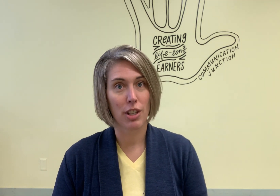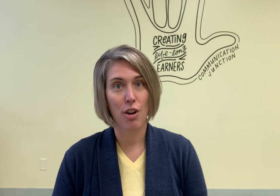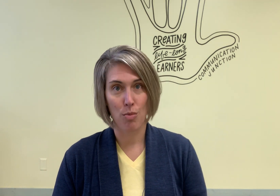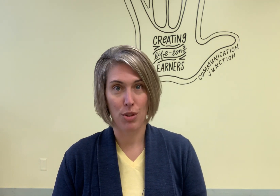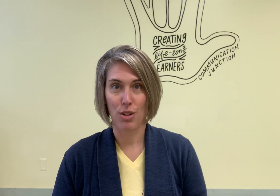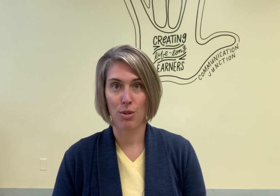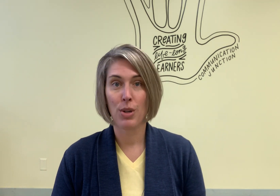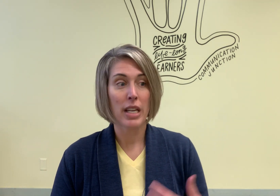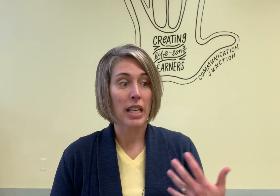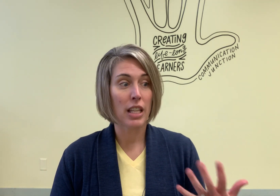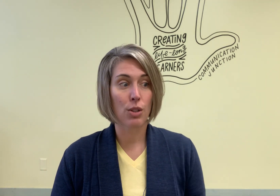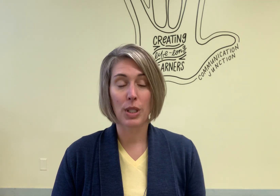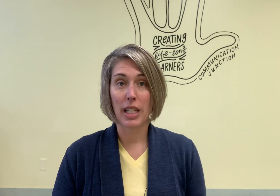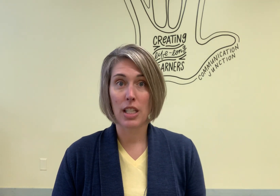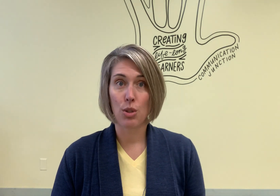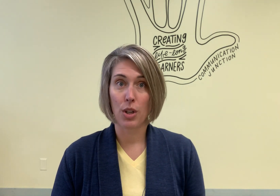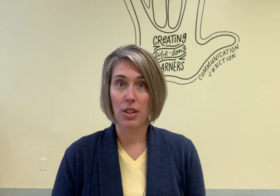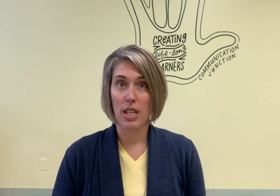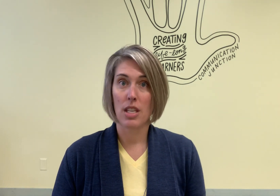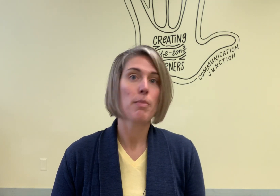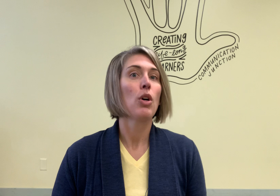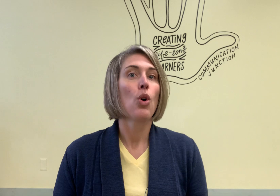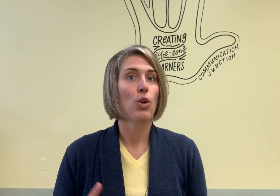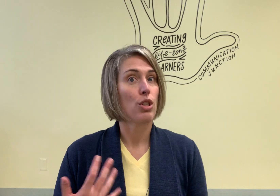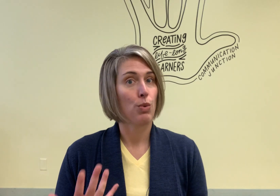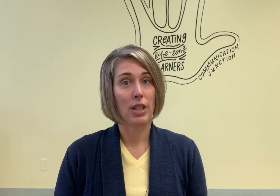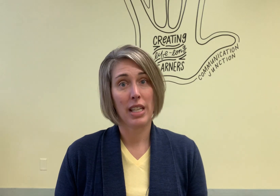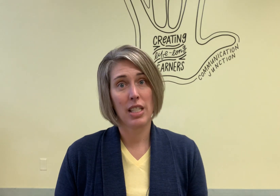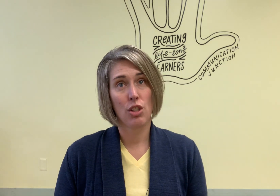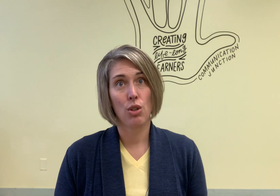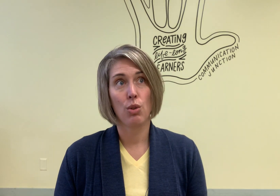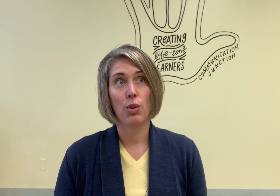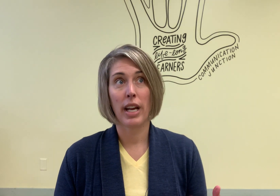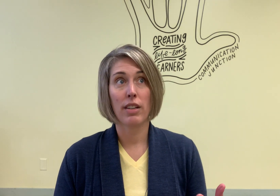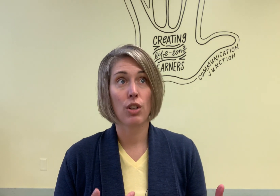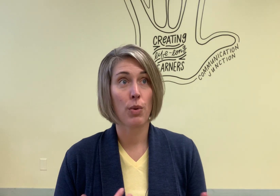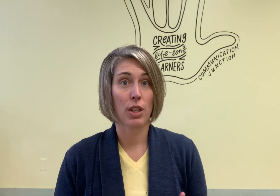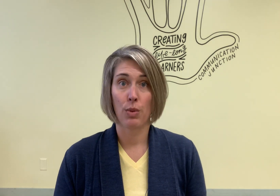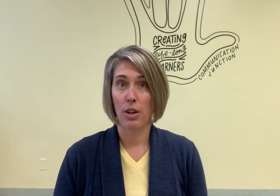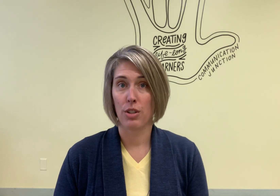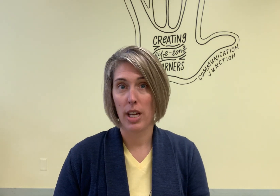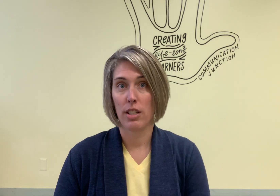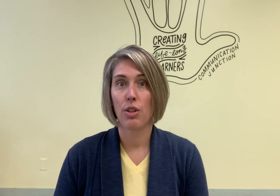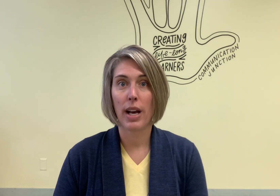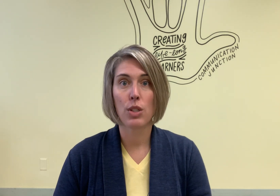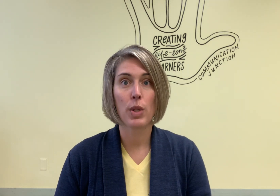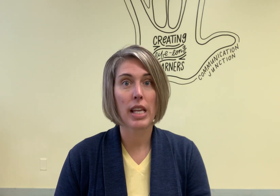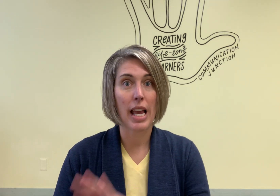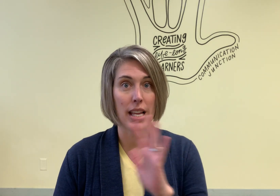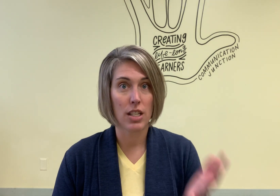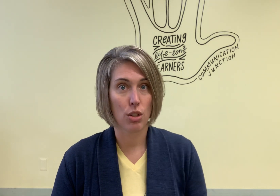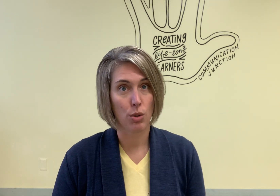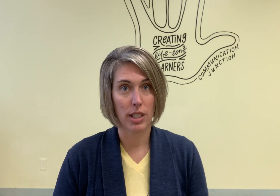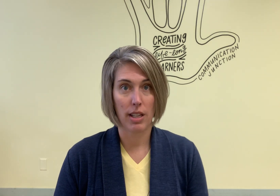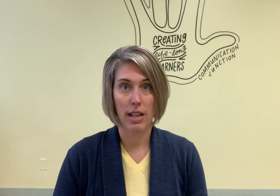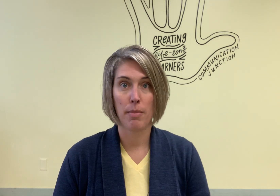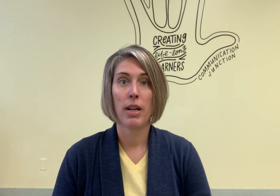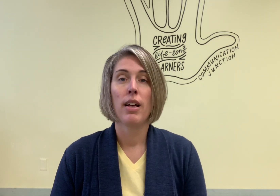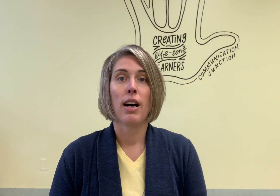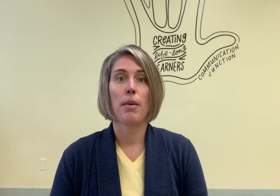home with you, either related to our theme or just related to kind of going throughout your day. So as we end story time, I